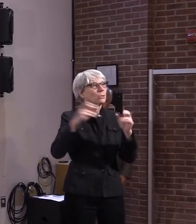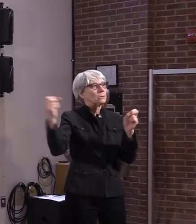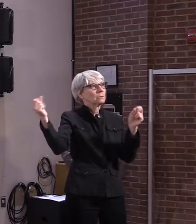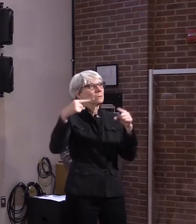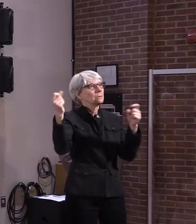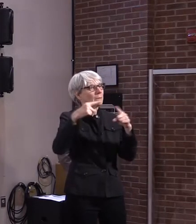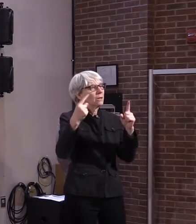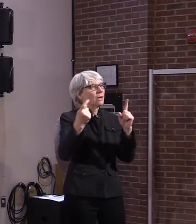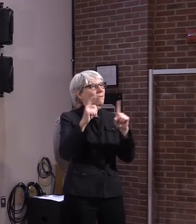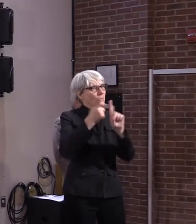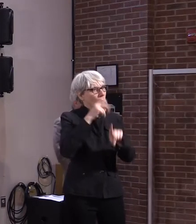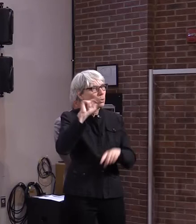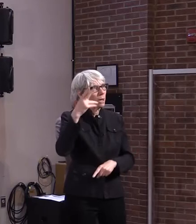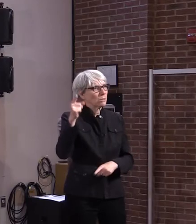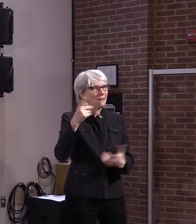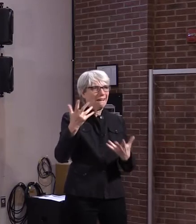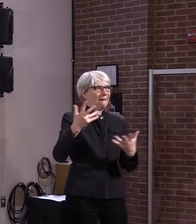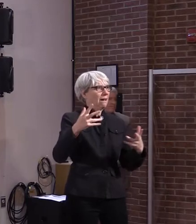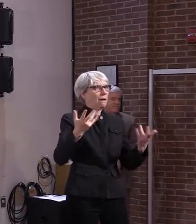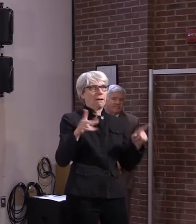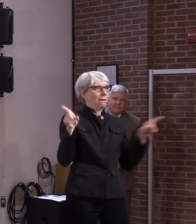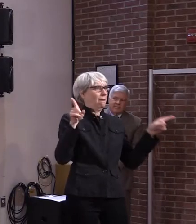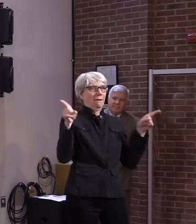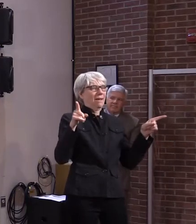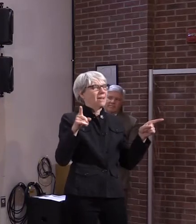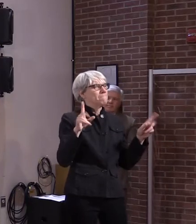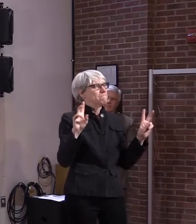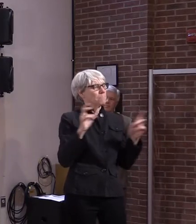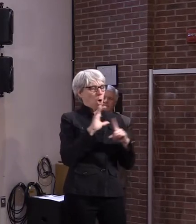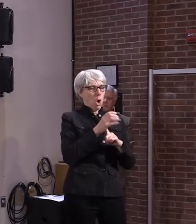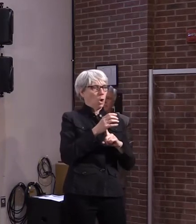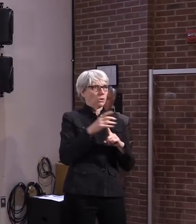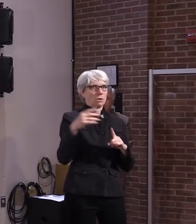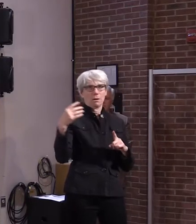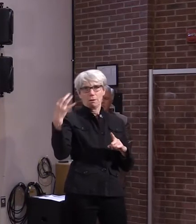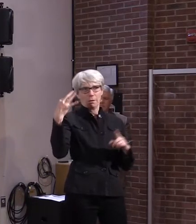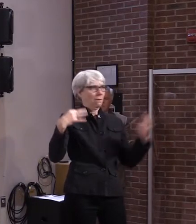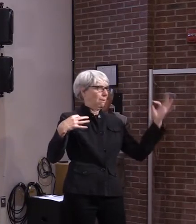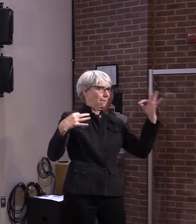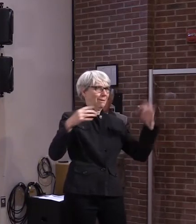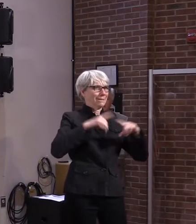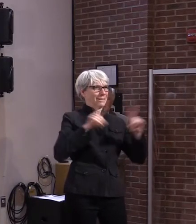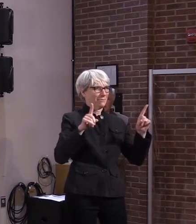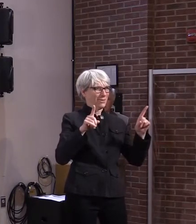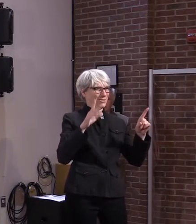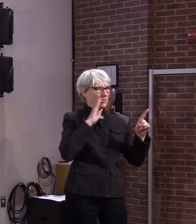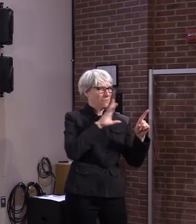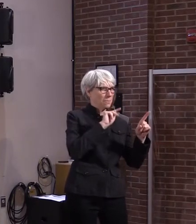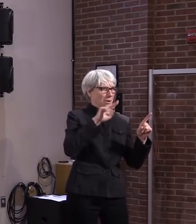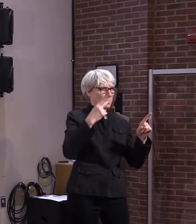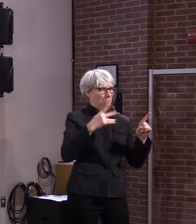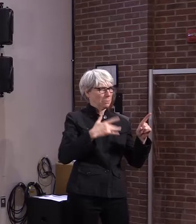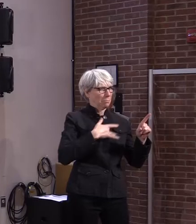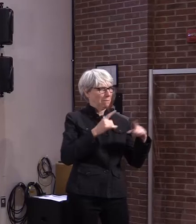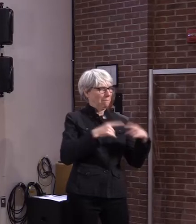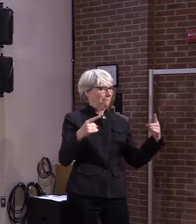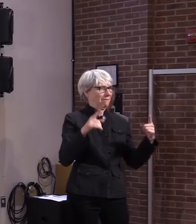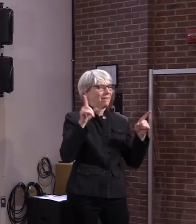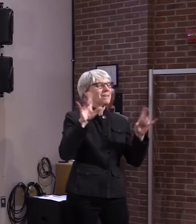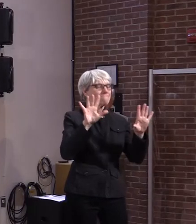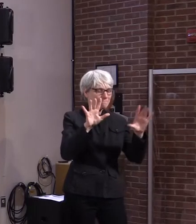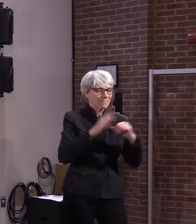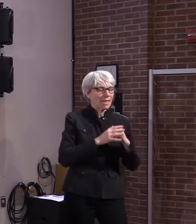essentially under two states, say from a cultural standpoint, under the two states approach. But they're doing fine. They had a